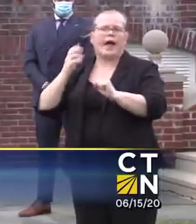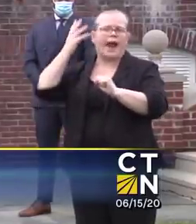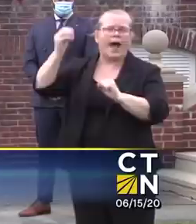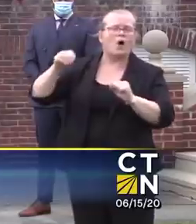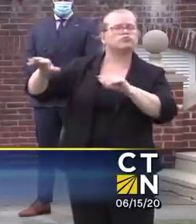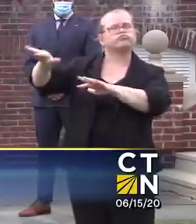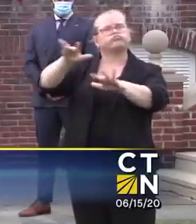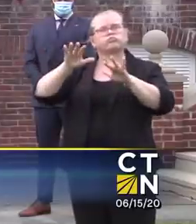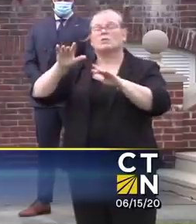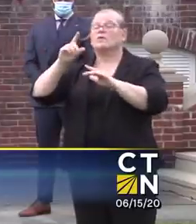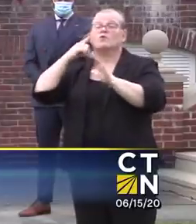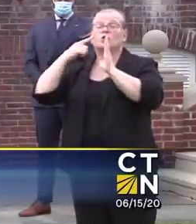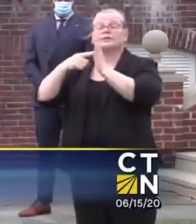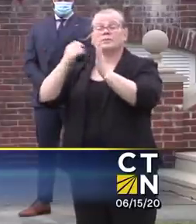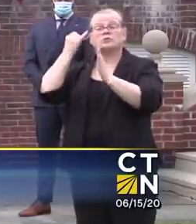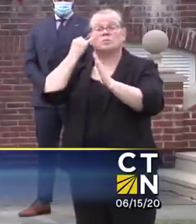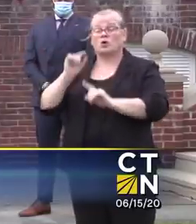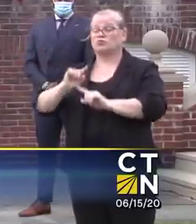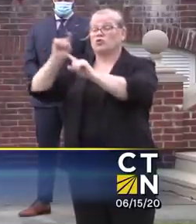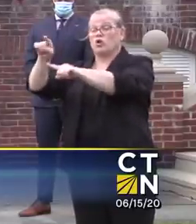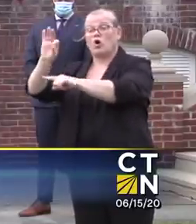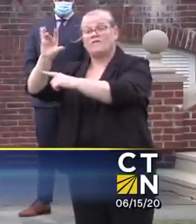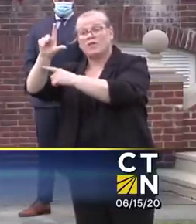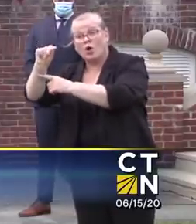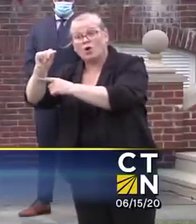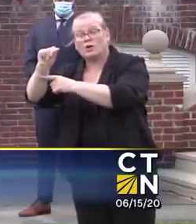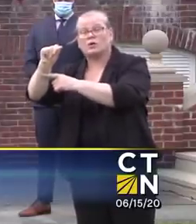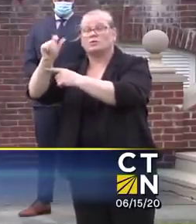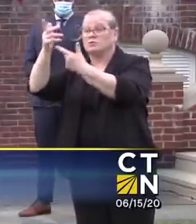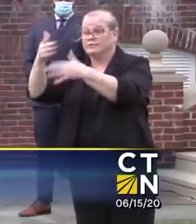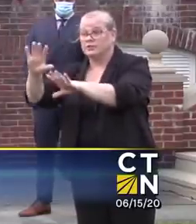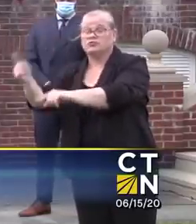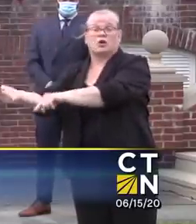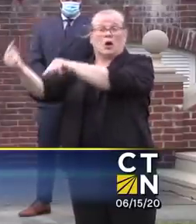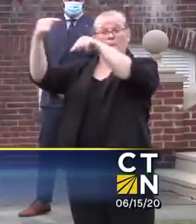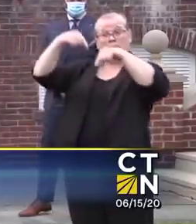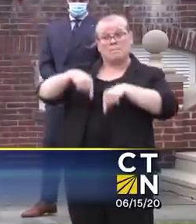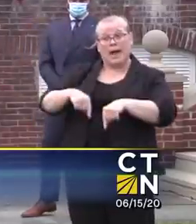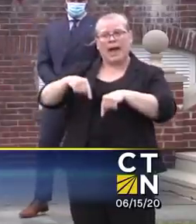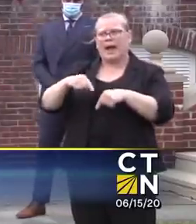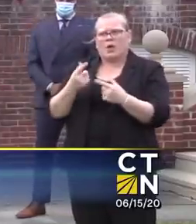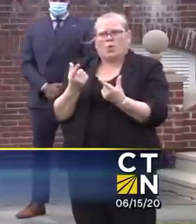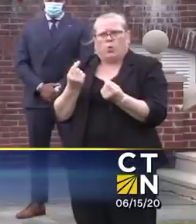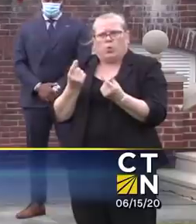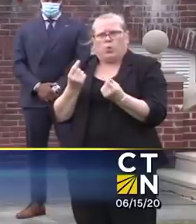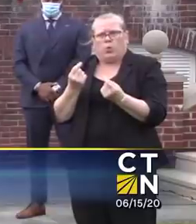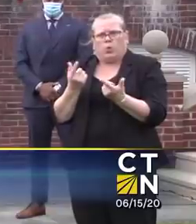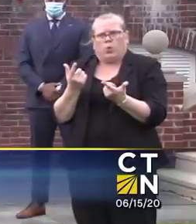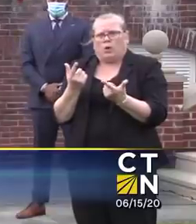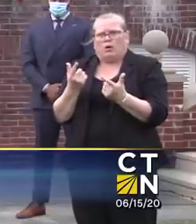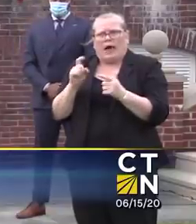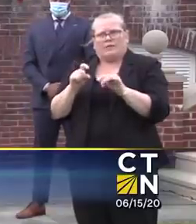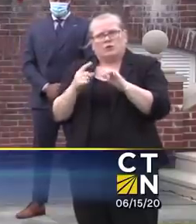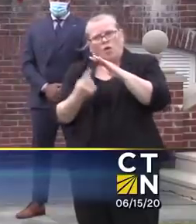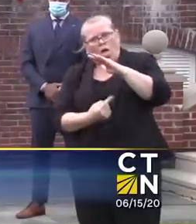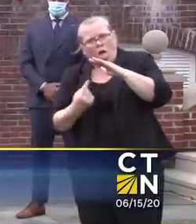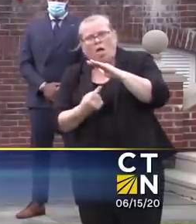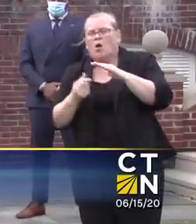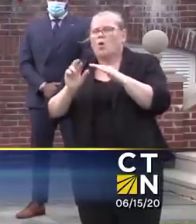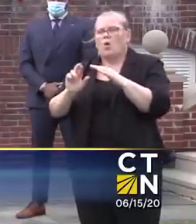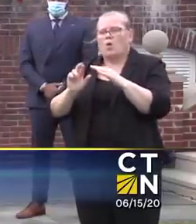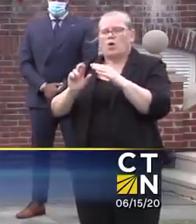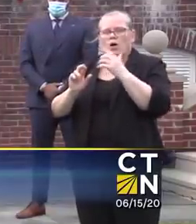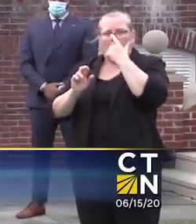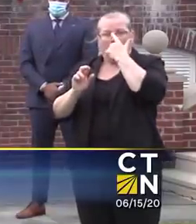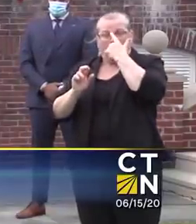from bringing the virus back from other places? We got a lot of guys coming back from Florida right now. I was sort of amused to hear the governor of Florida say anybody